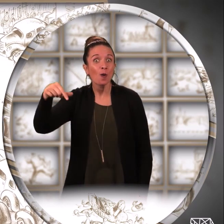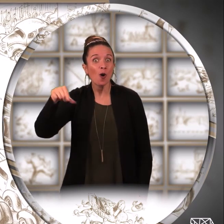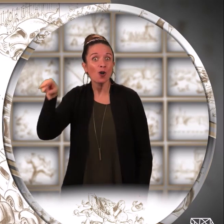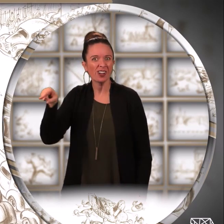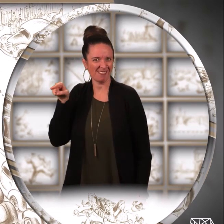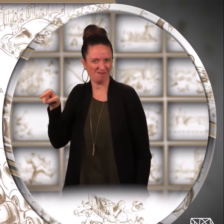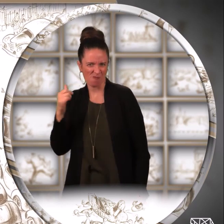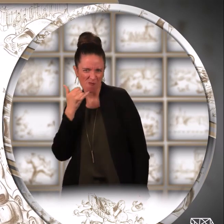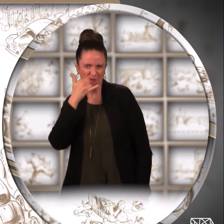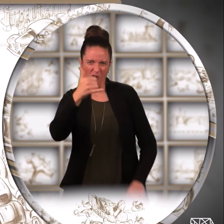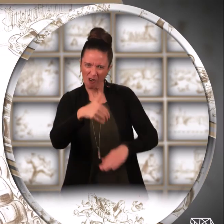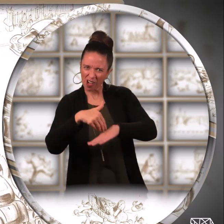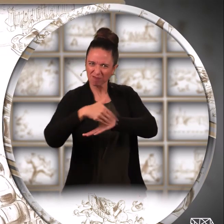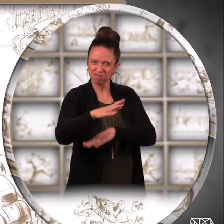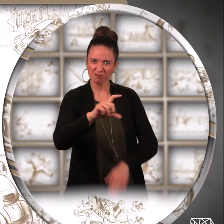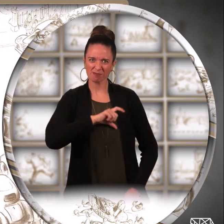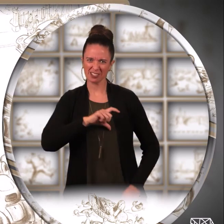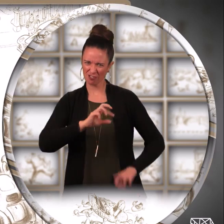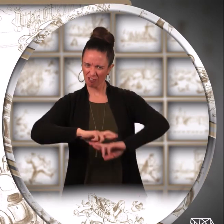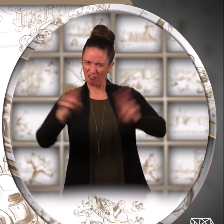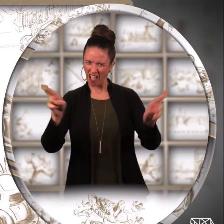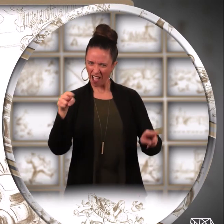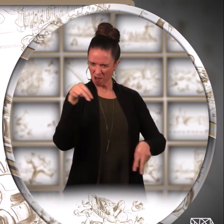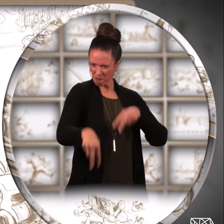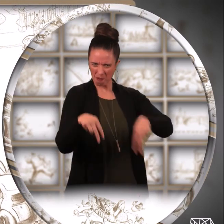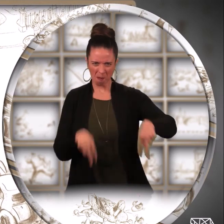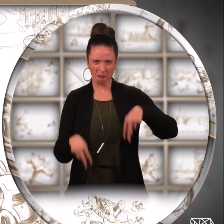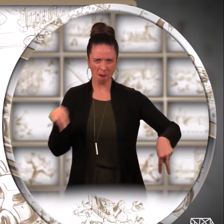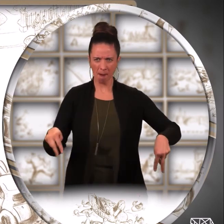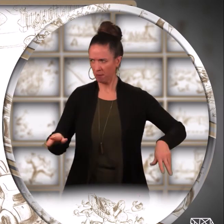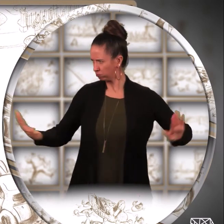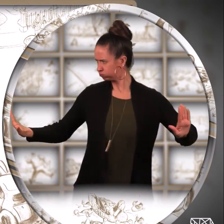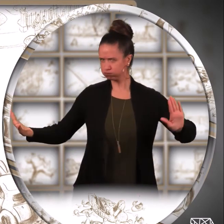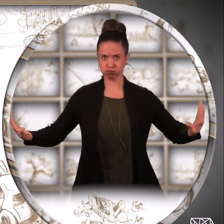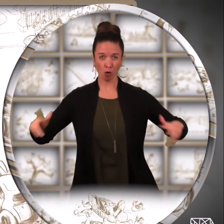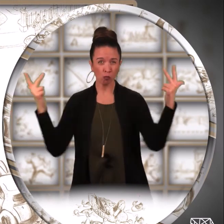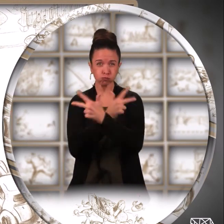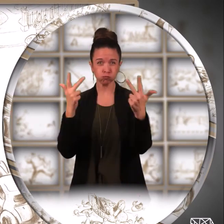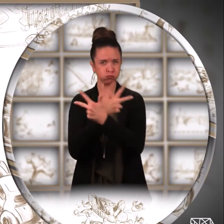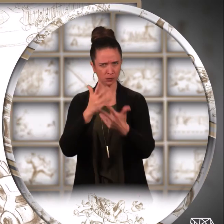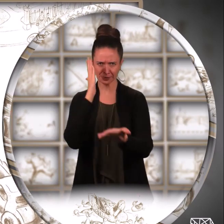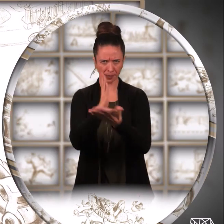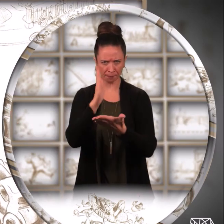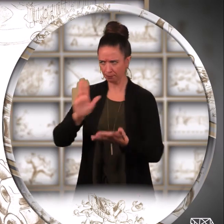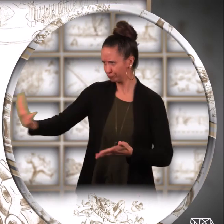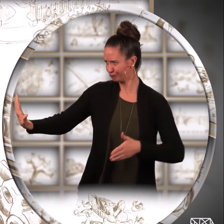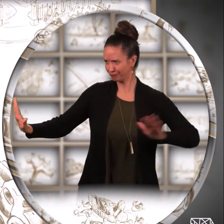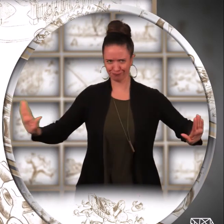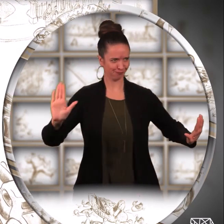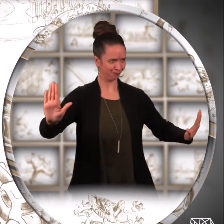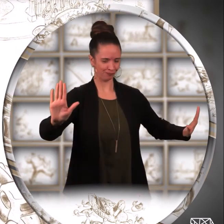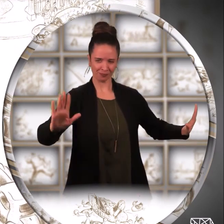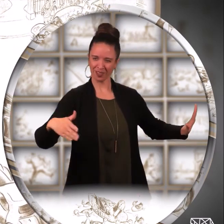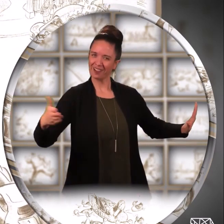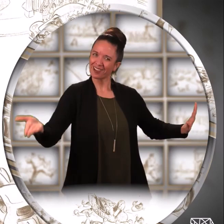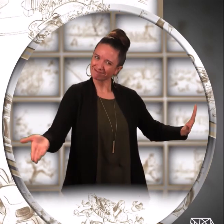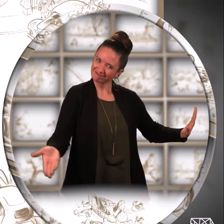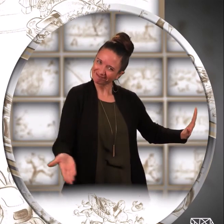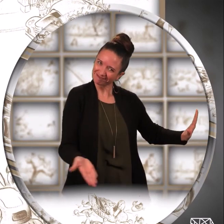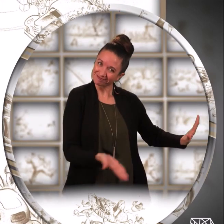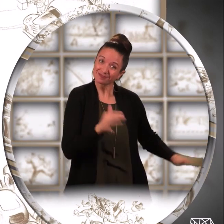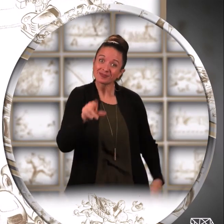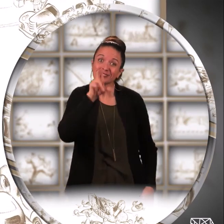The policemen held back the traffic so Mrs. Mallard and the ducklings could march across the street.